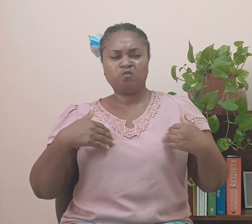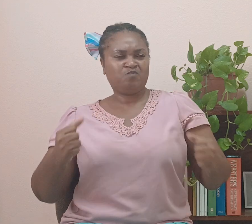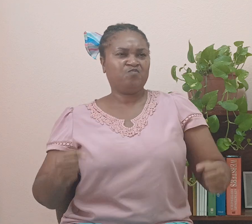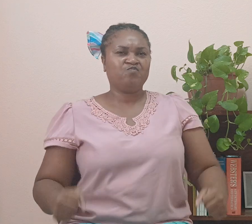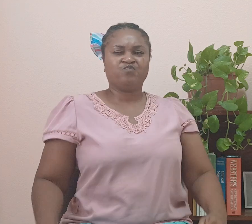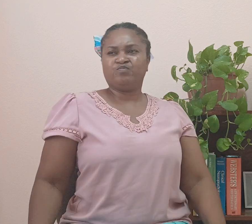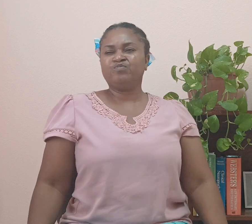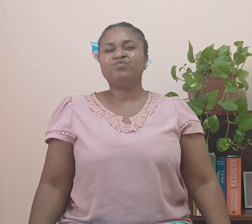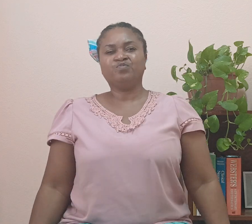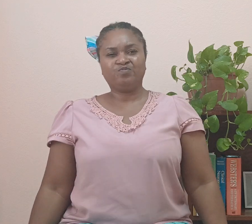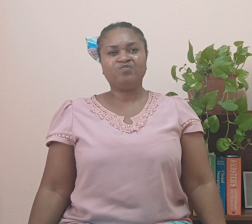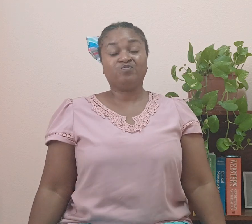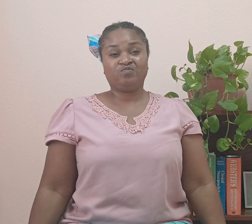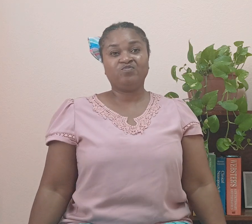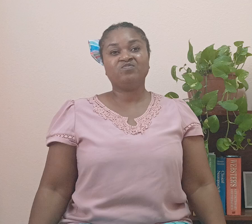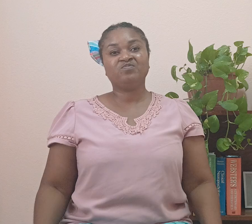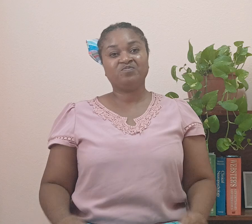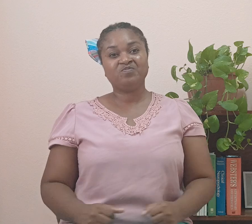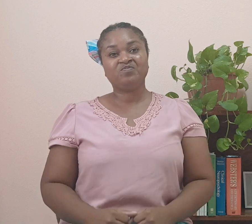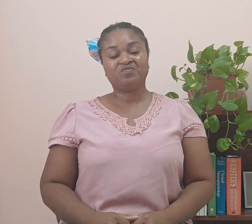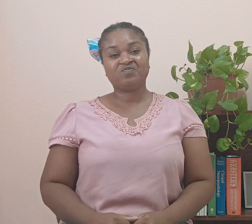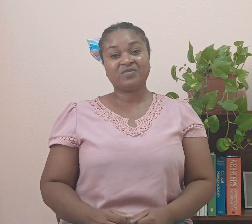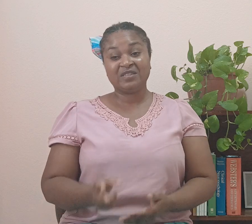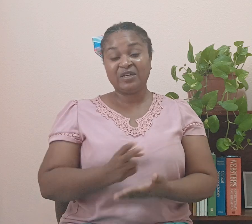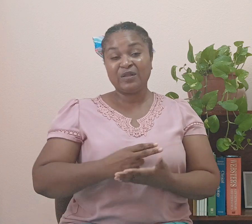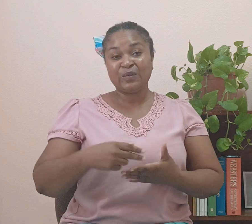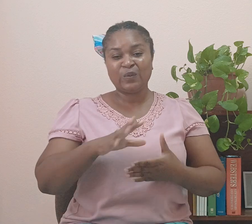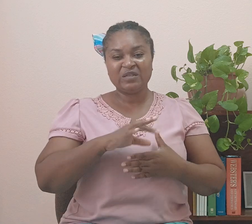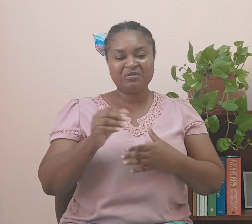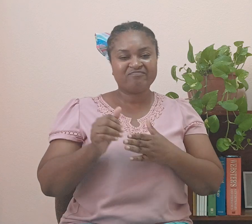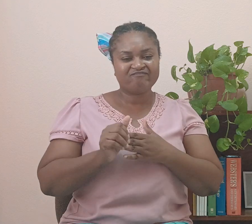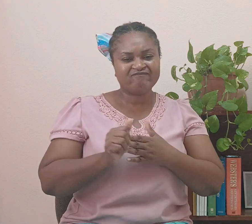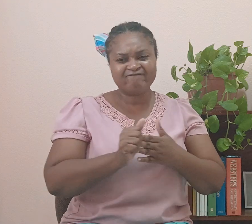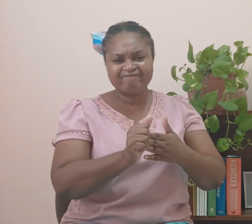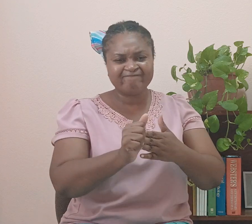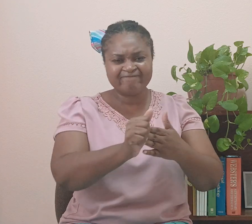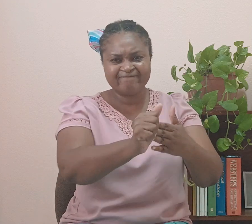The Holy Spirit is guiding me away from selfish ambition.